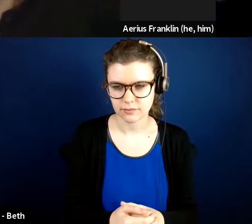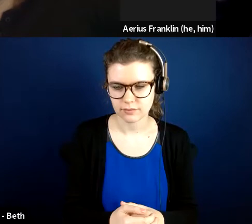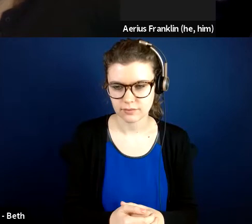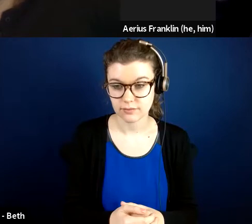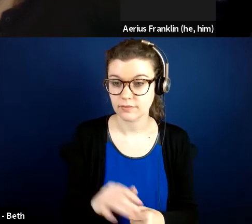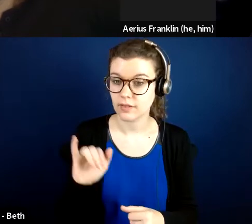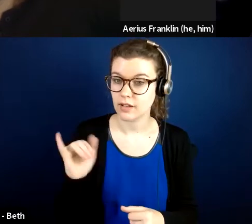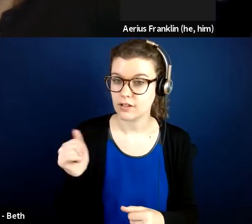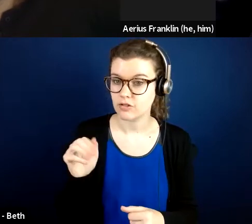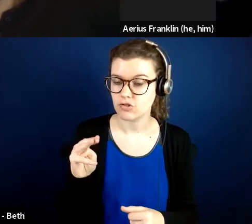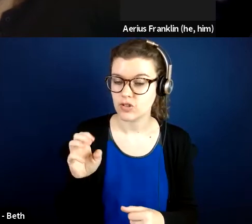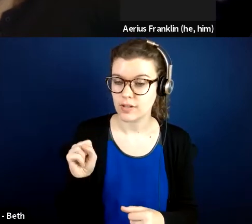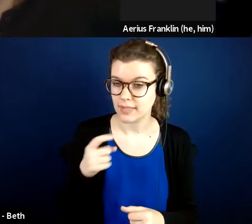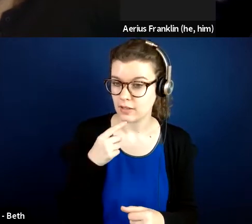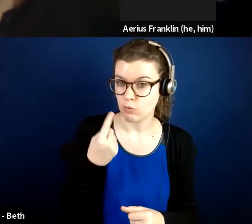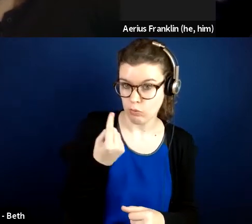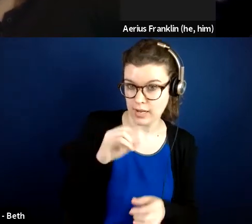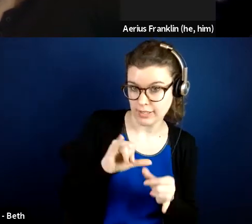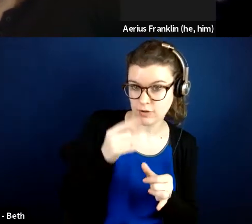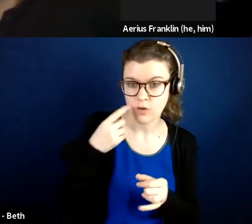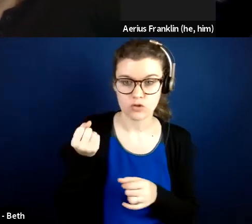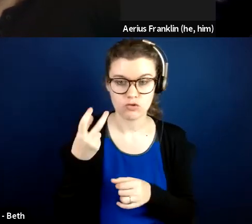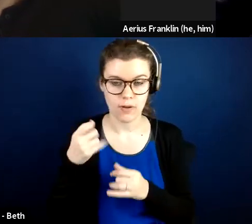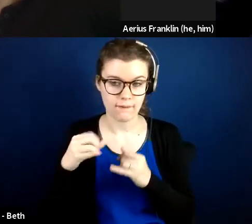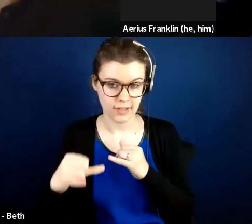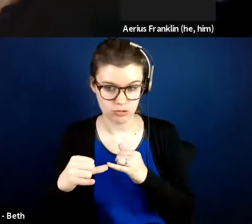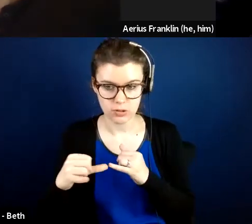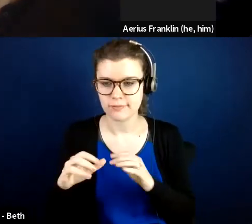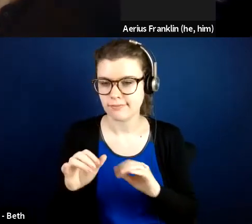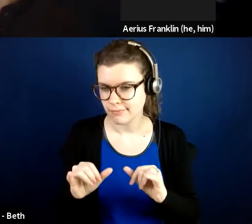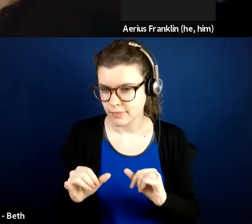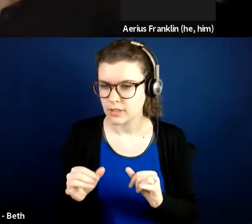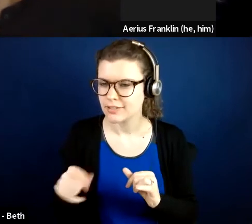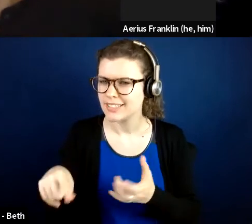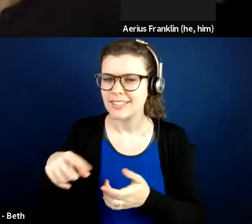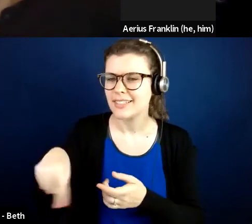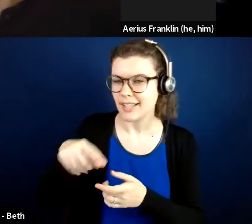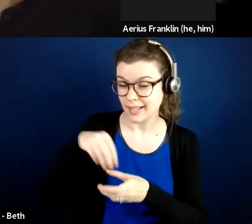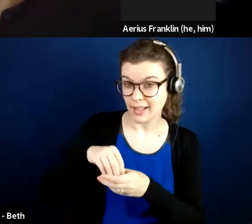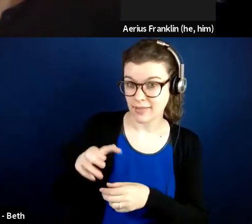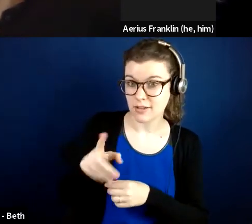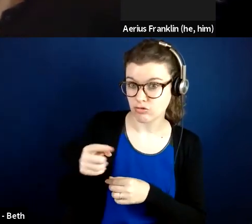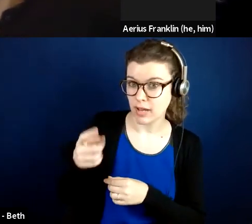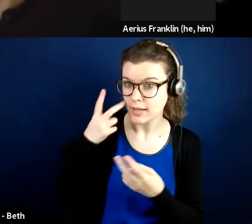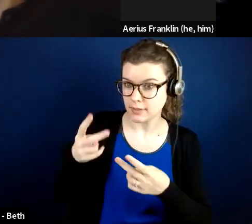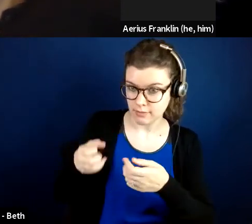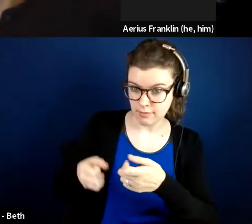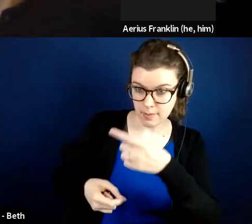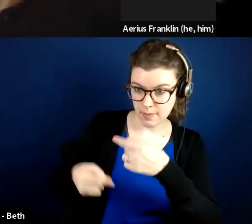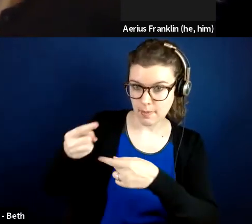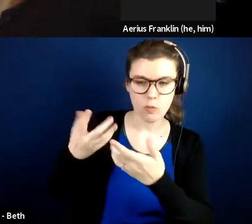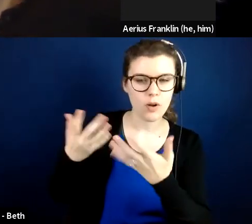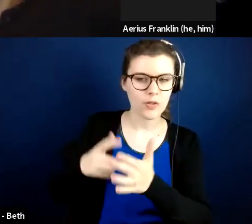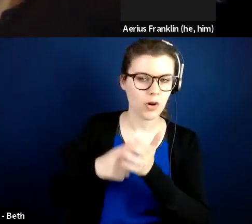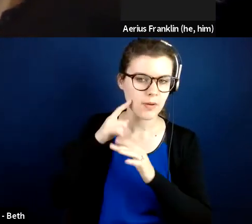James says 1 to 12 inches, but that's talking about 1 inch per foot. You guys in the chat are talking about what the requirement is for